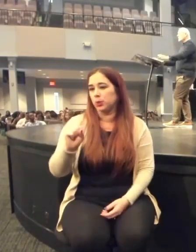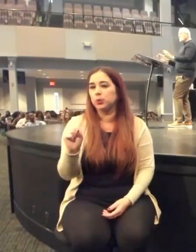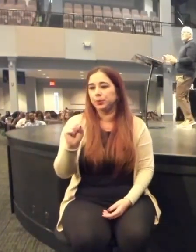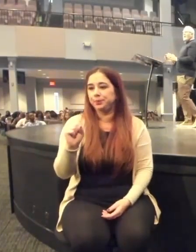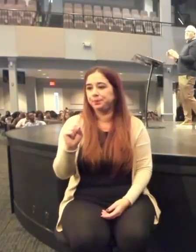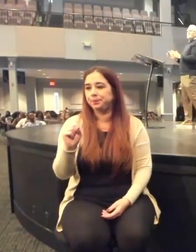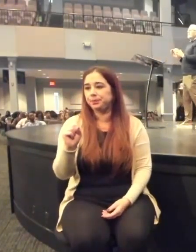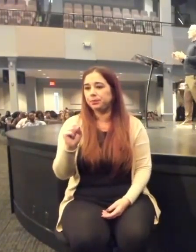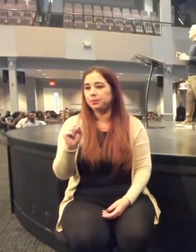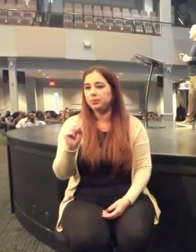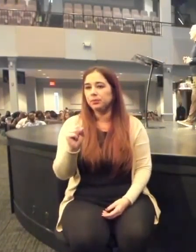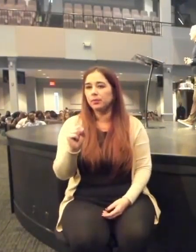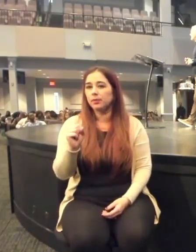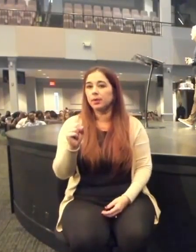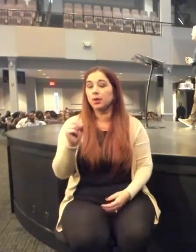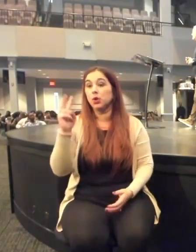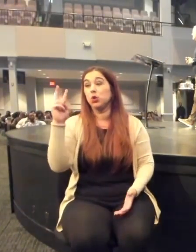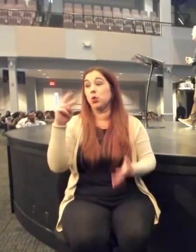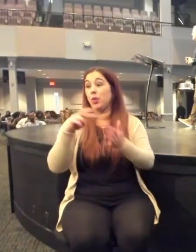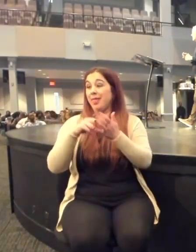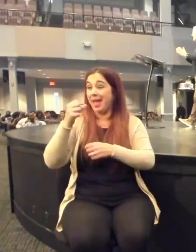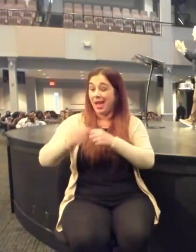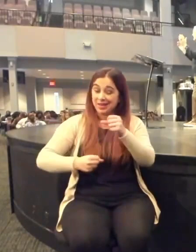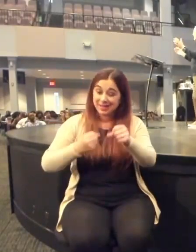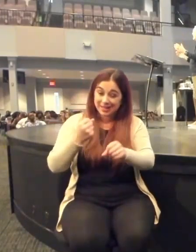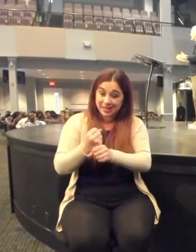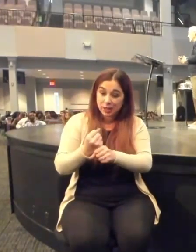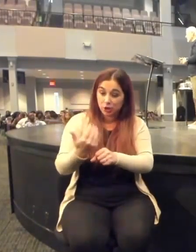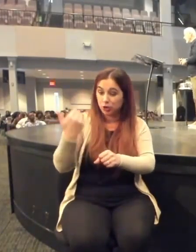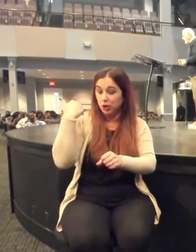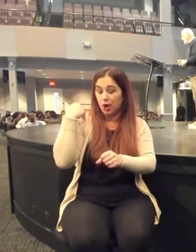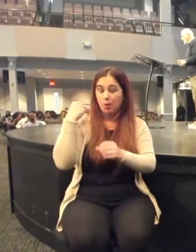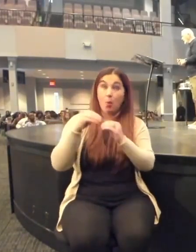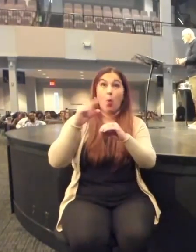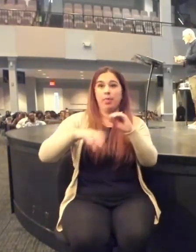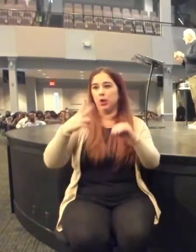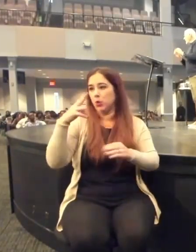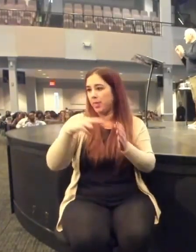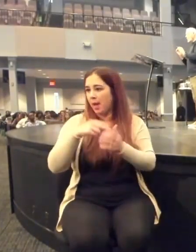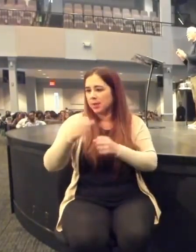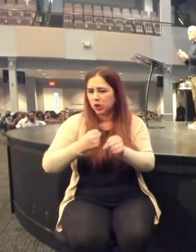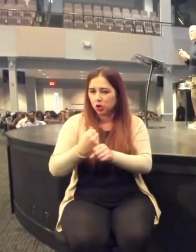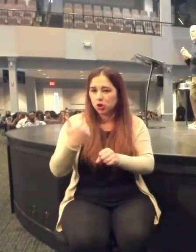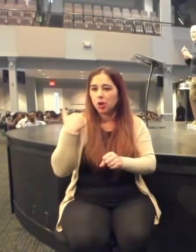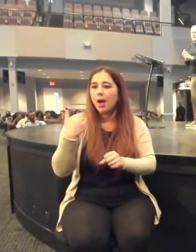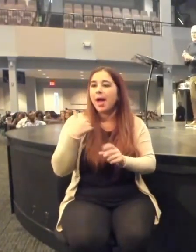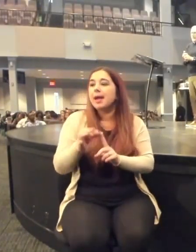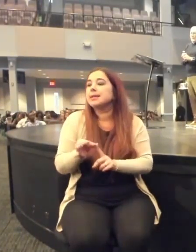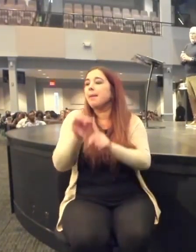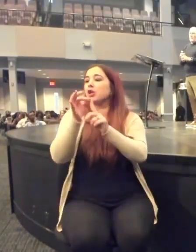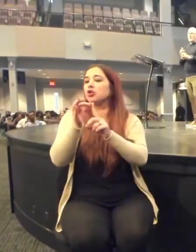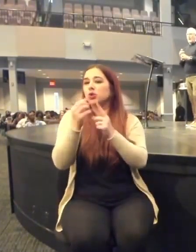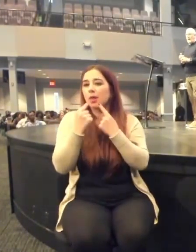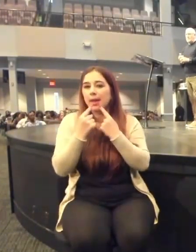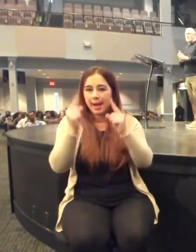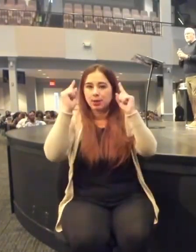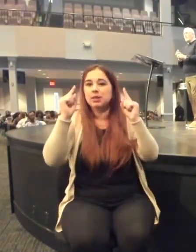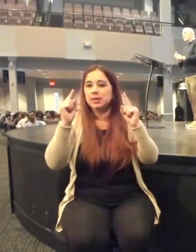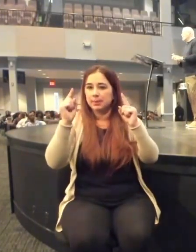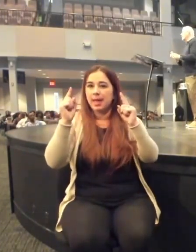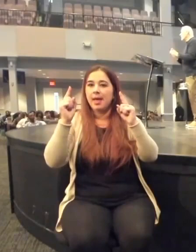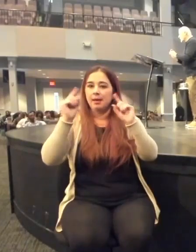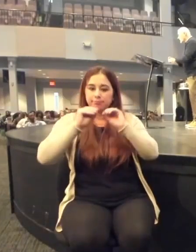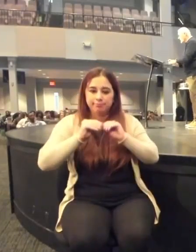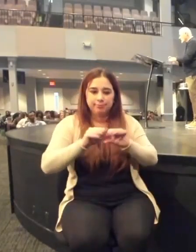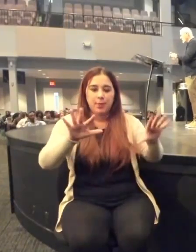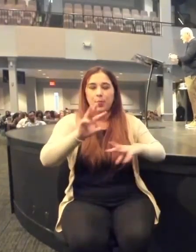And over 2,000 years ago, 2,000 plus years ago, there was a very special announcement that came to the